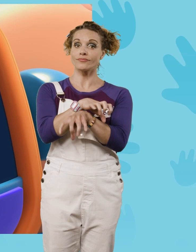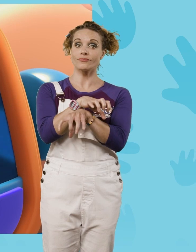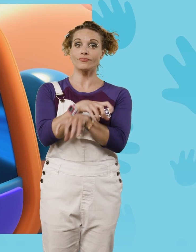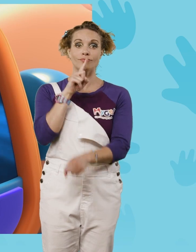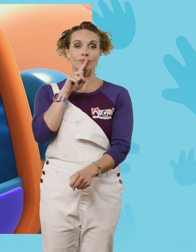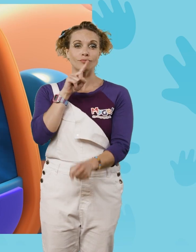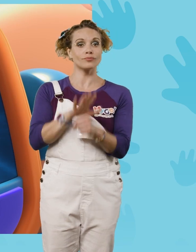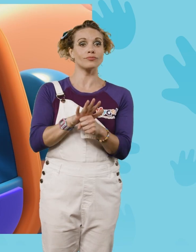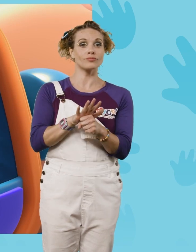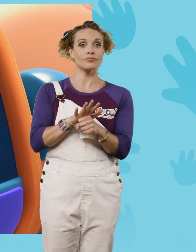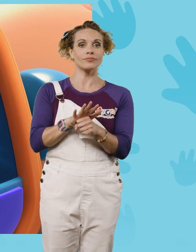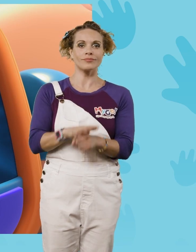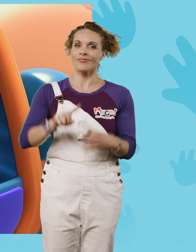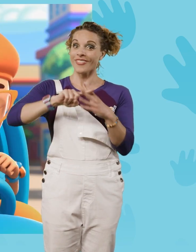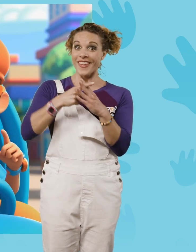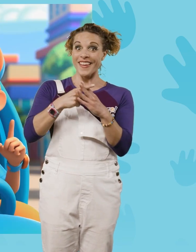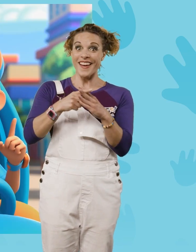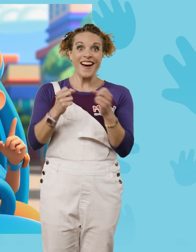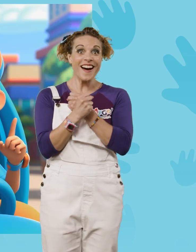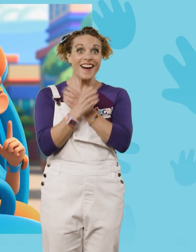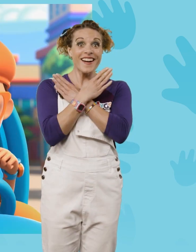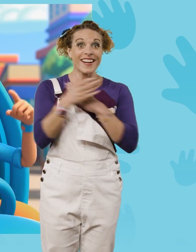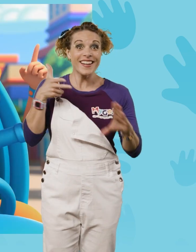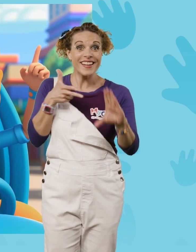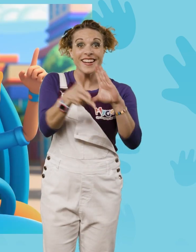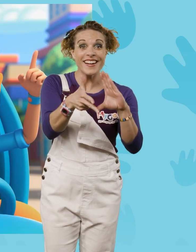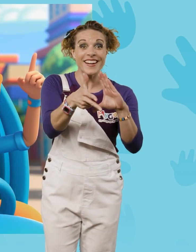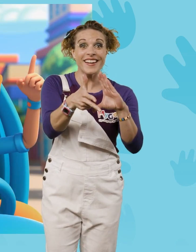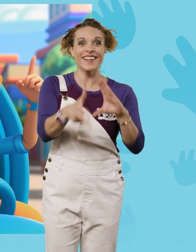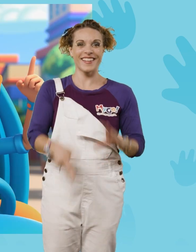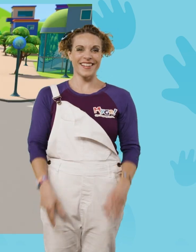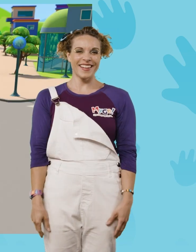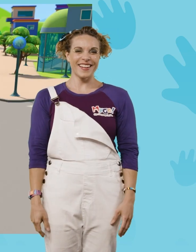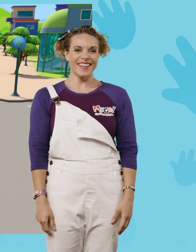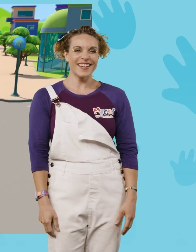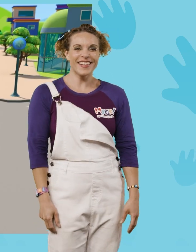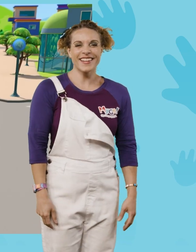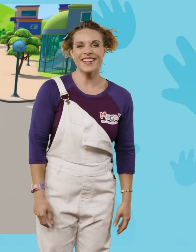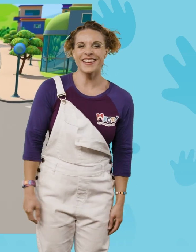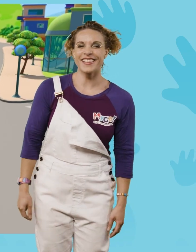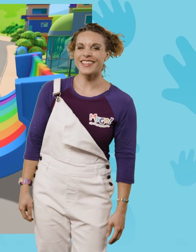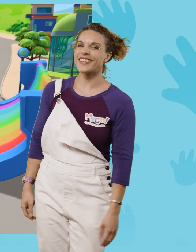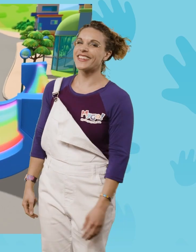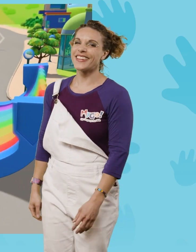Wings, spider legs, confirmed. Activate Blippi Station.